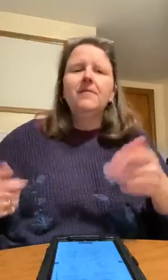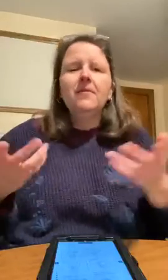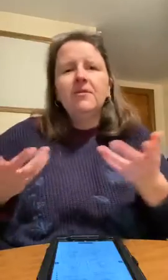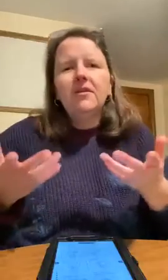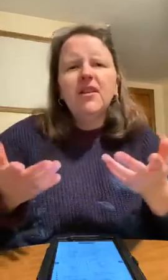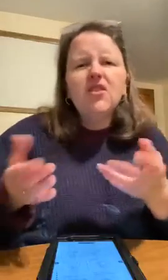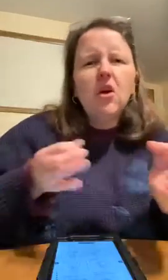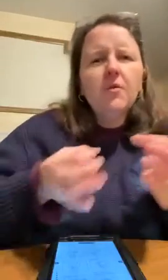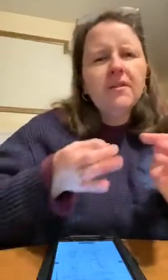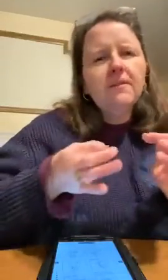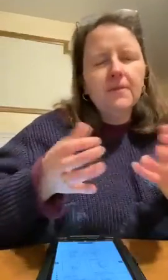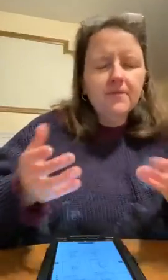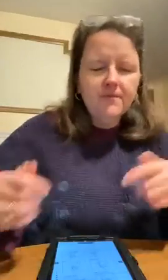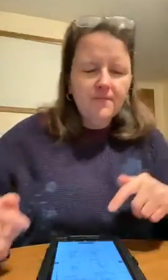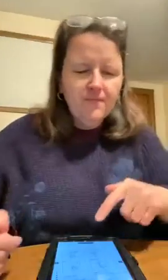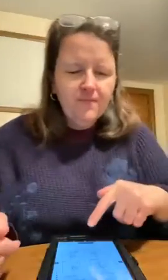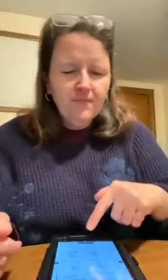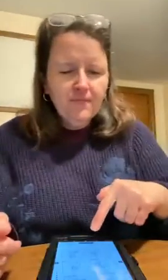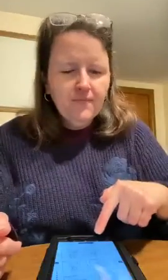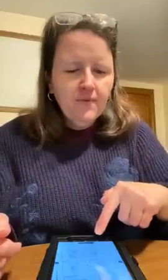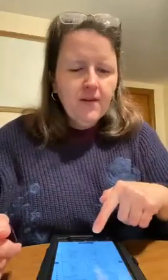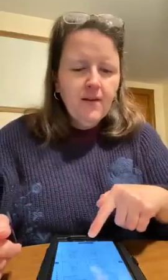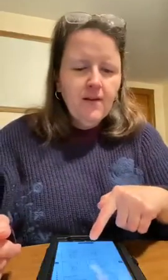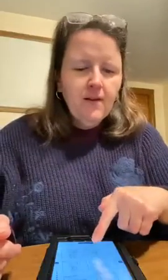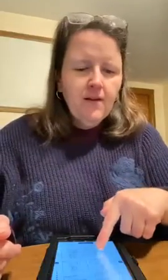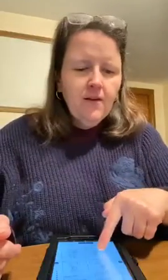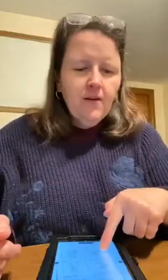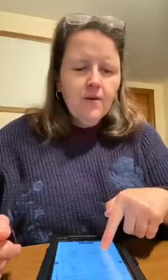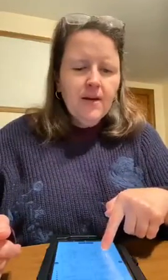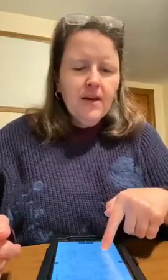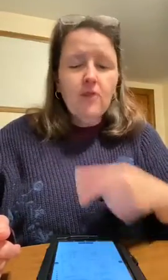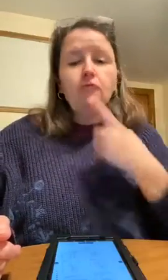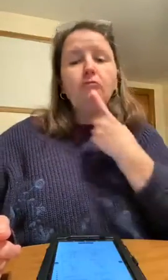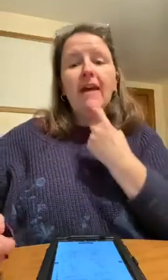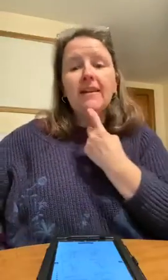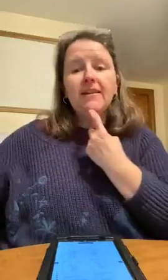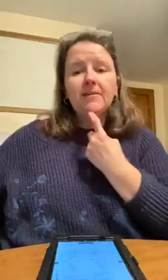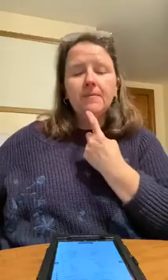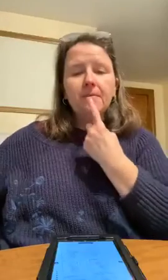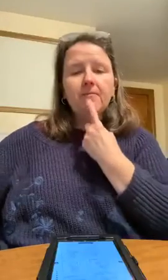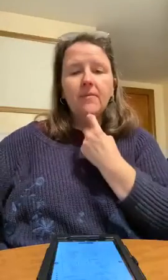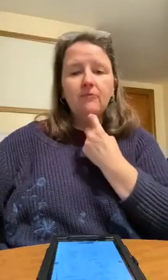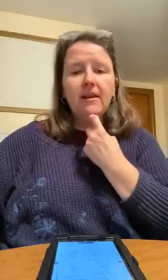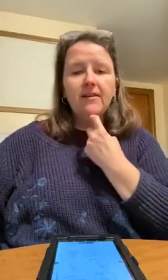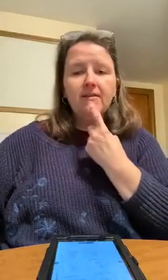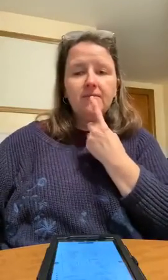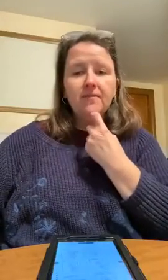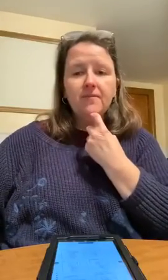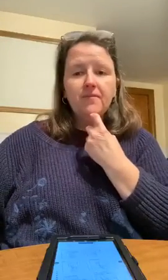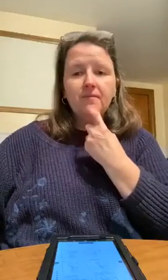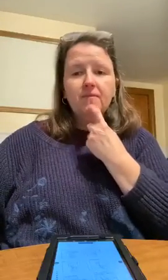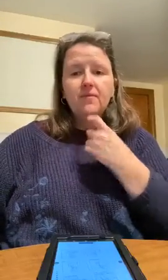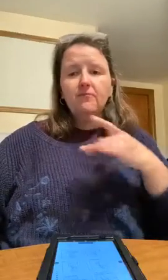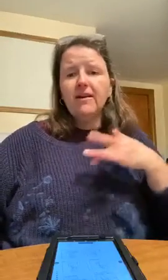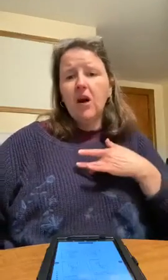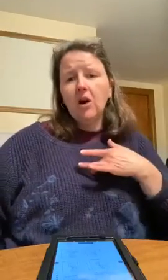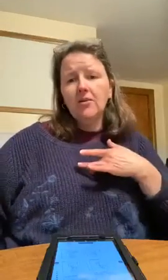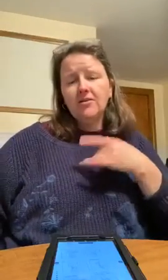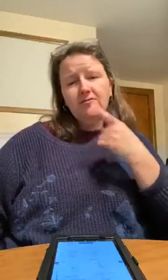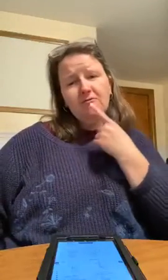So you can show the difference. Okay, red. Red. Red heart.